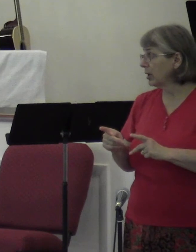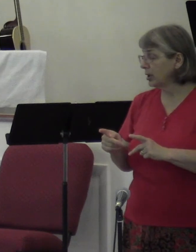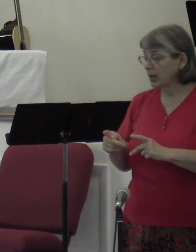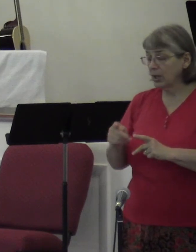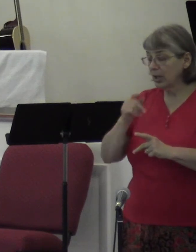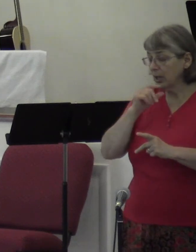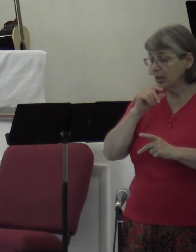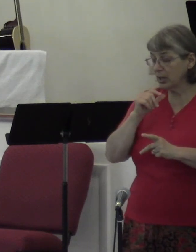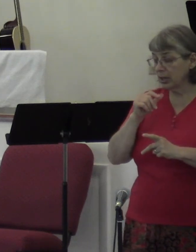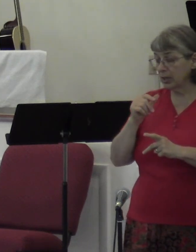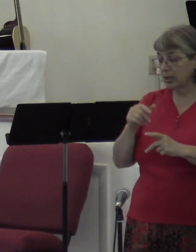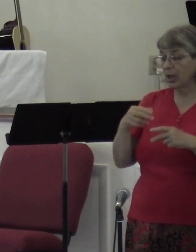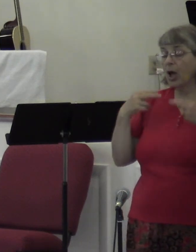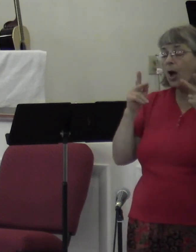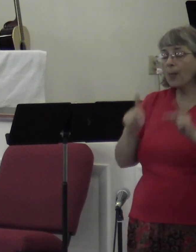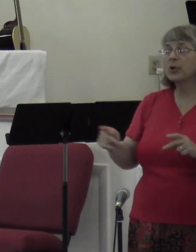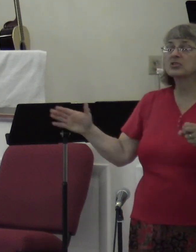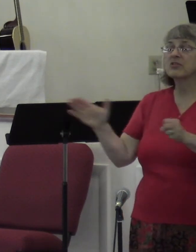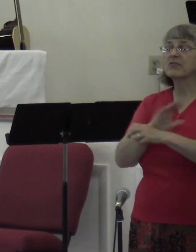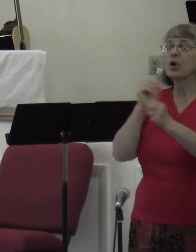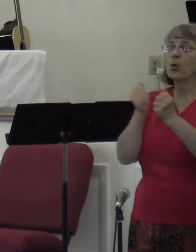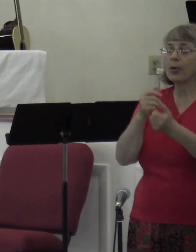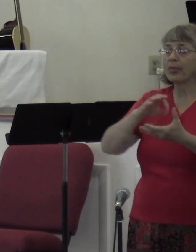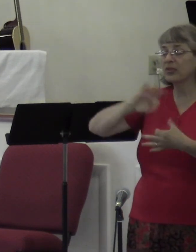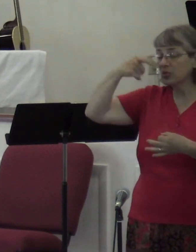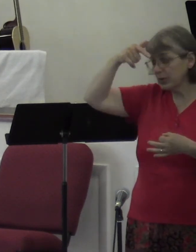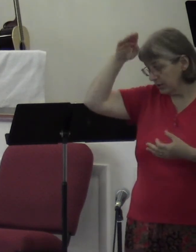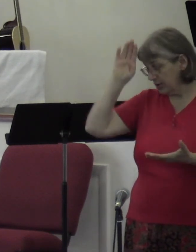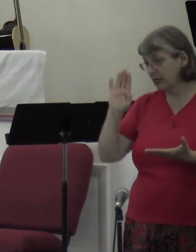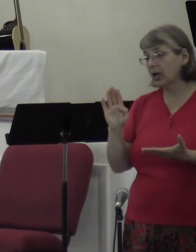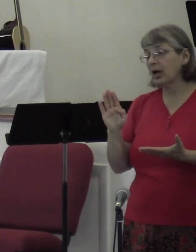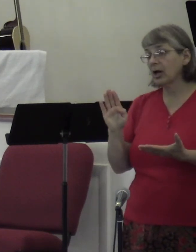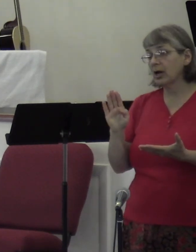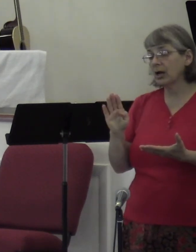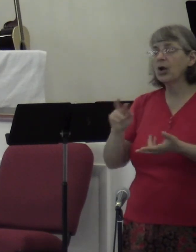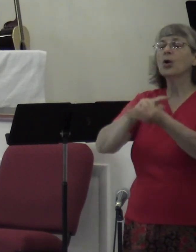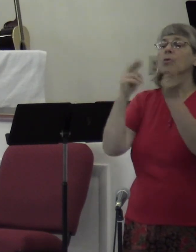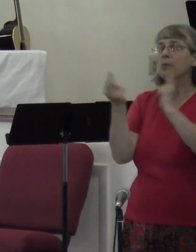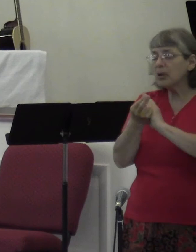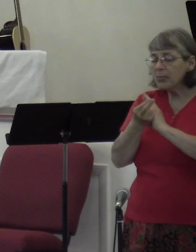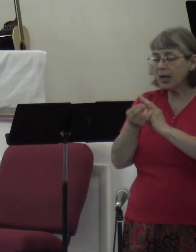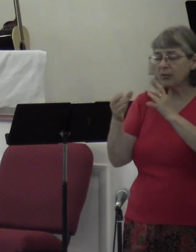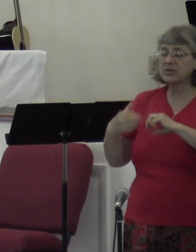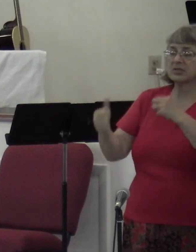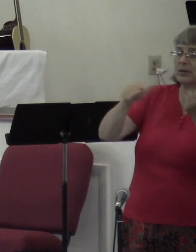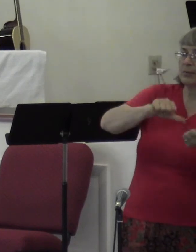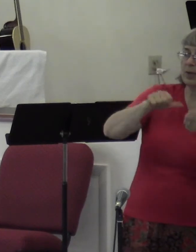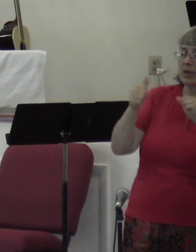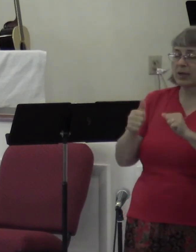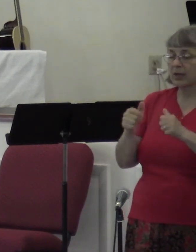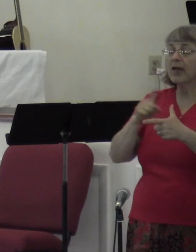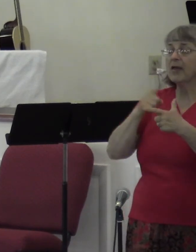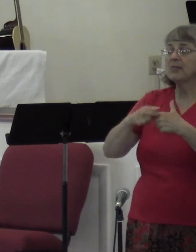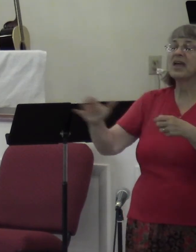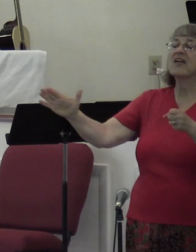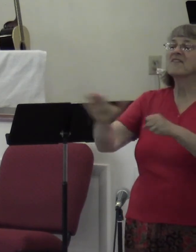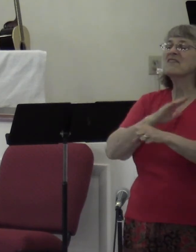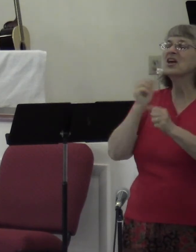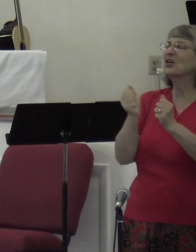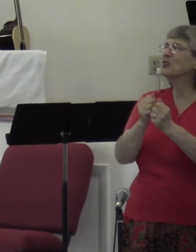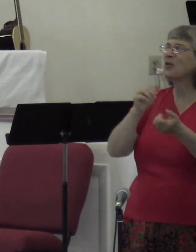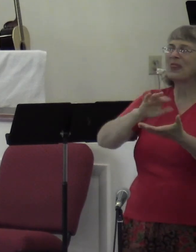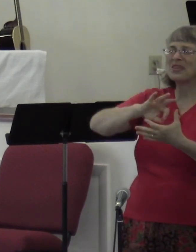Adam. A human being filled with the Spirit of God. Repent, be baptized, and then be filled with the